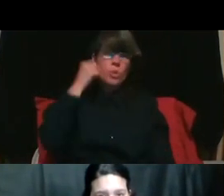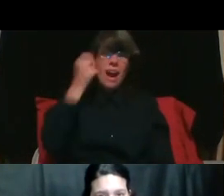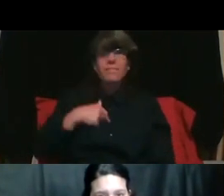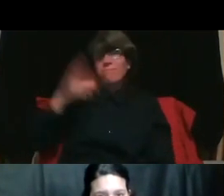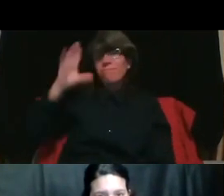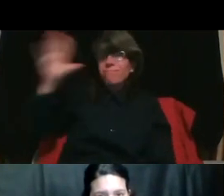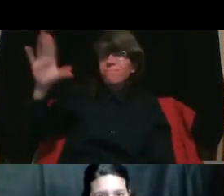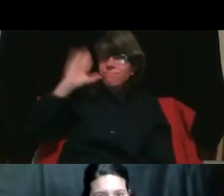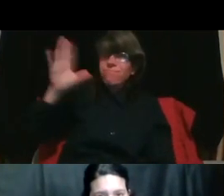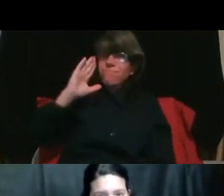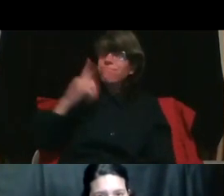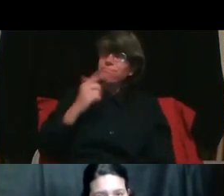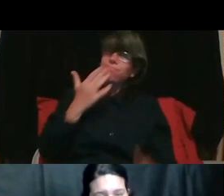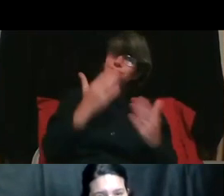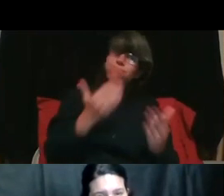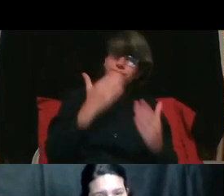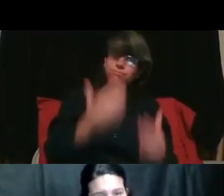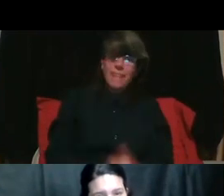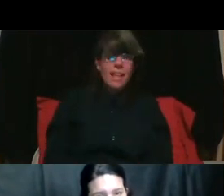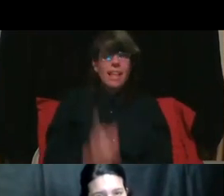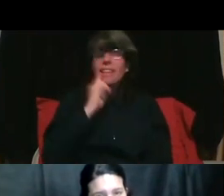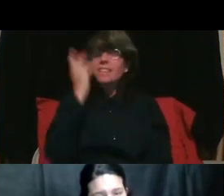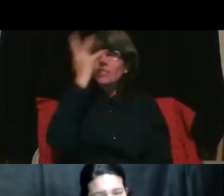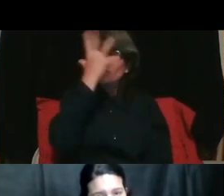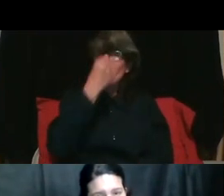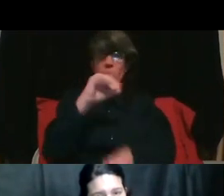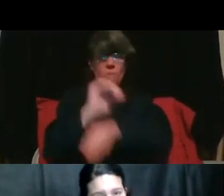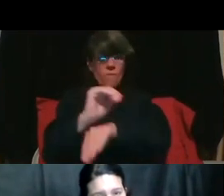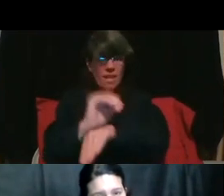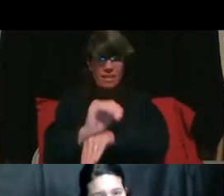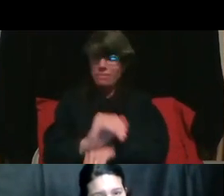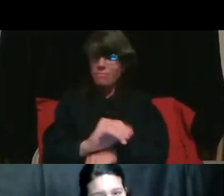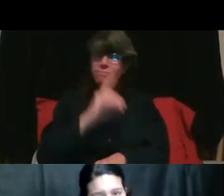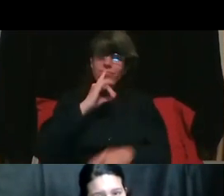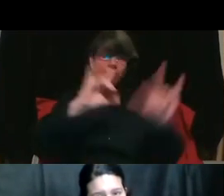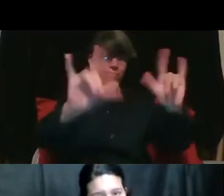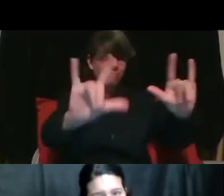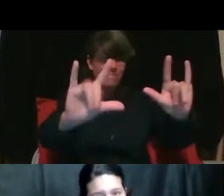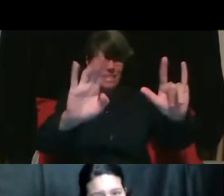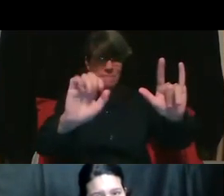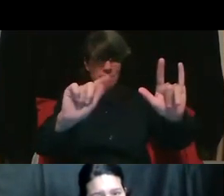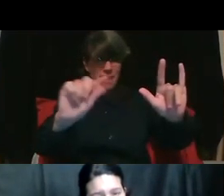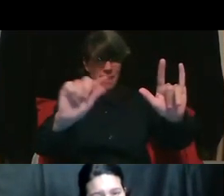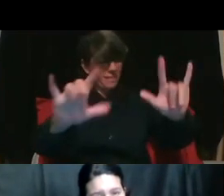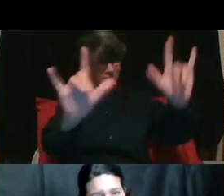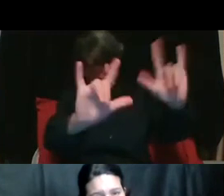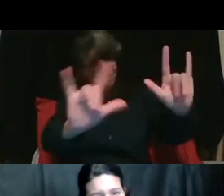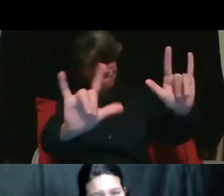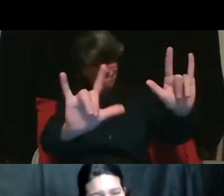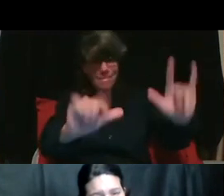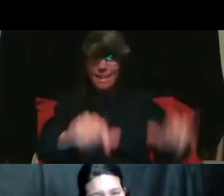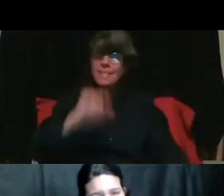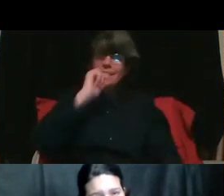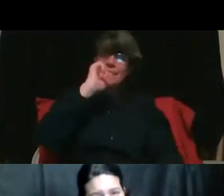kia ora ora. This is a beautiful evening. I love Beata. Love you, Beata.